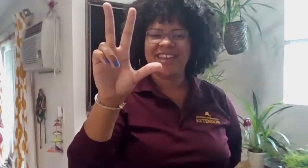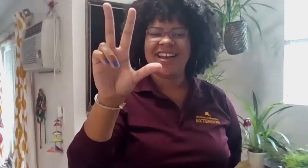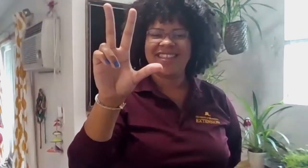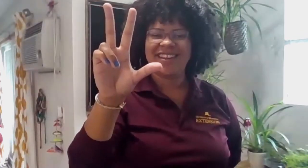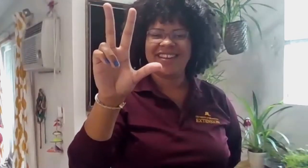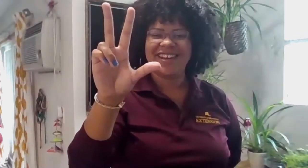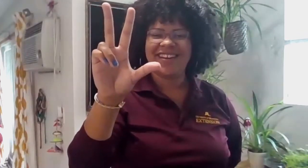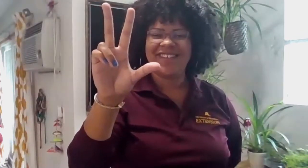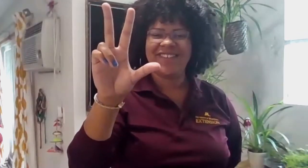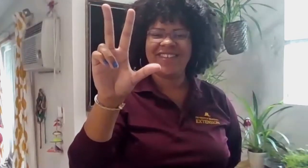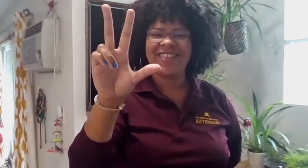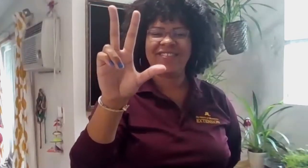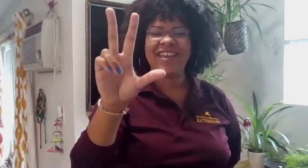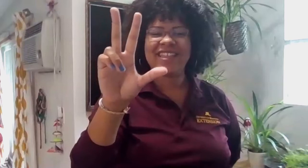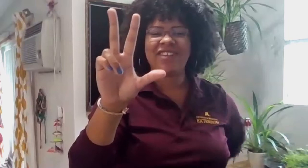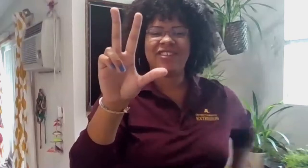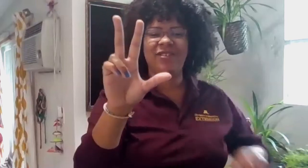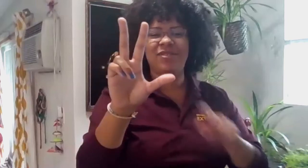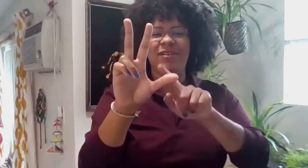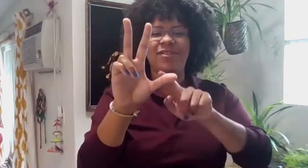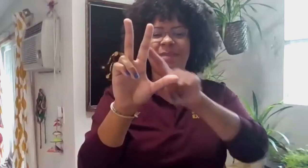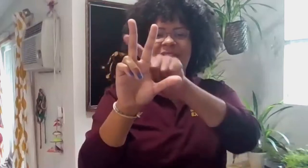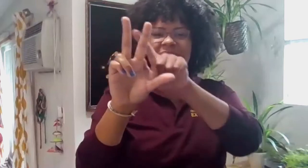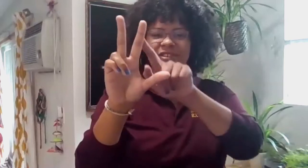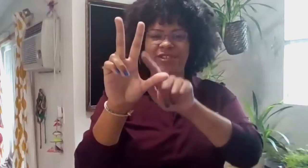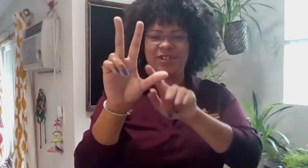Yeah, there you go. 3 is actually using your thumb and your 2